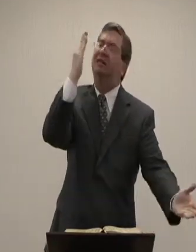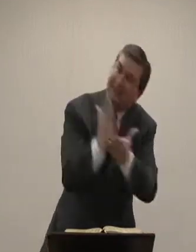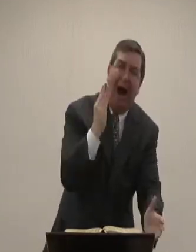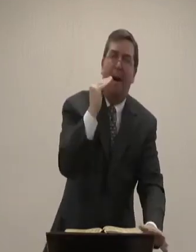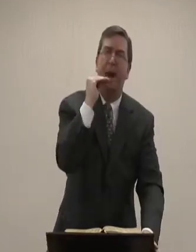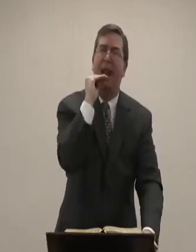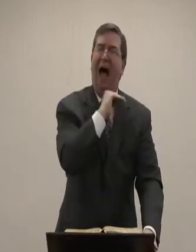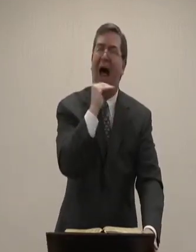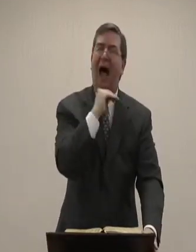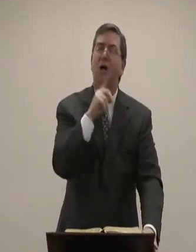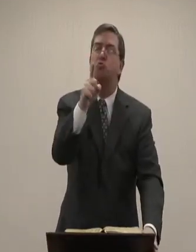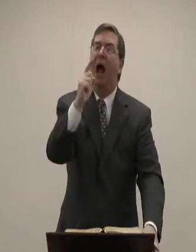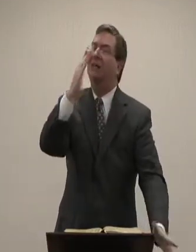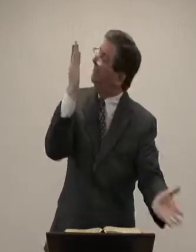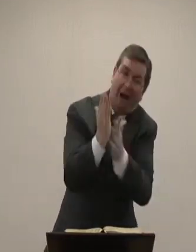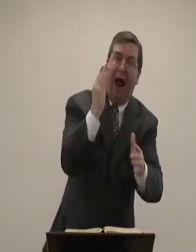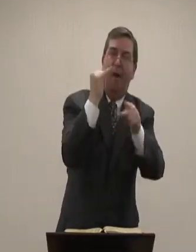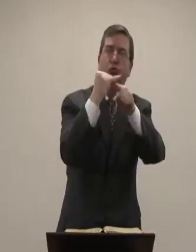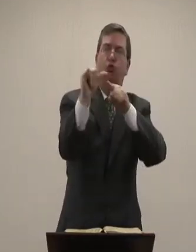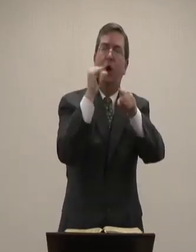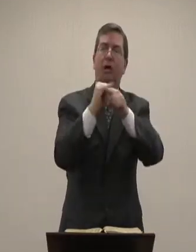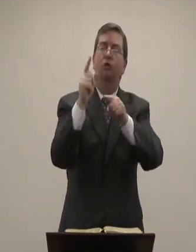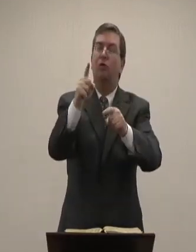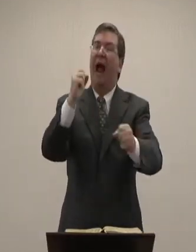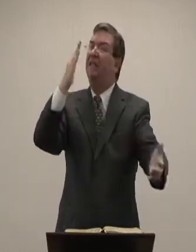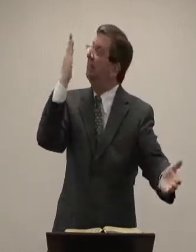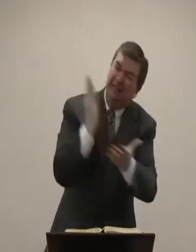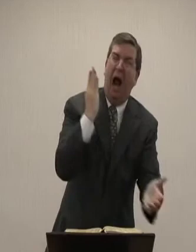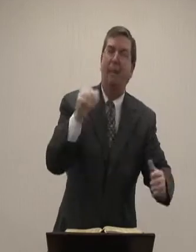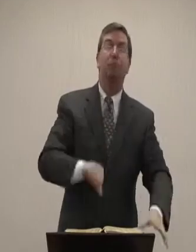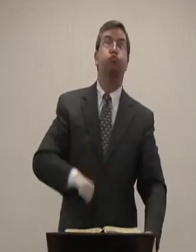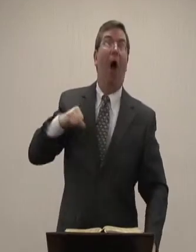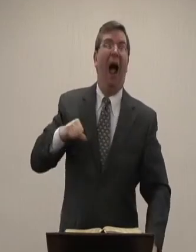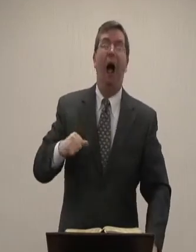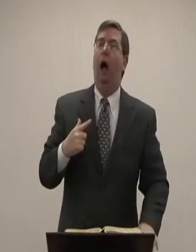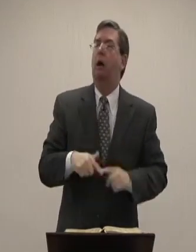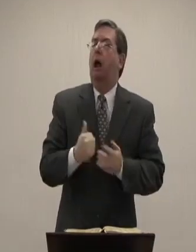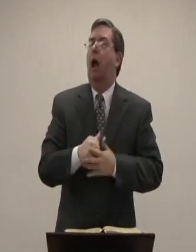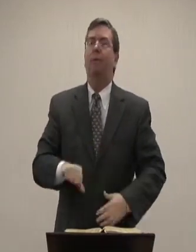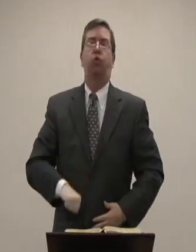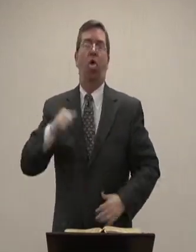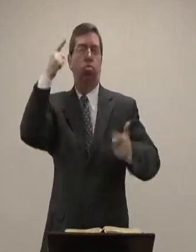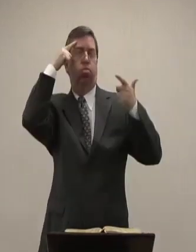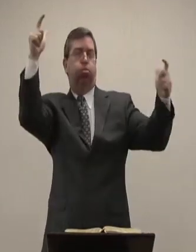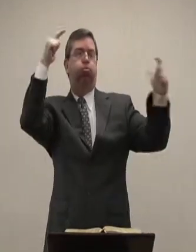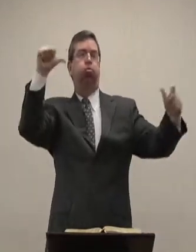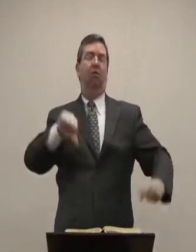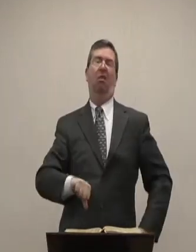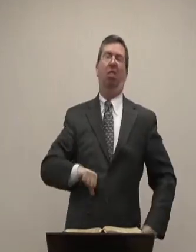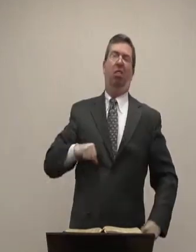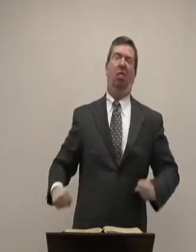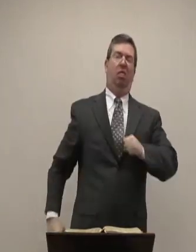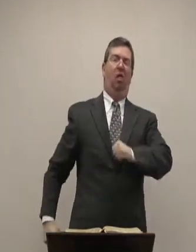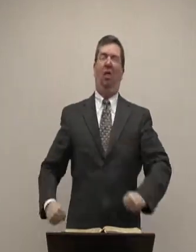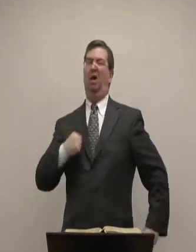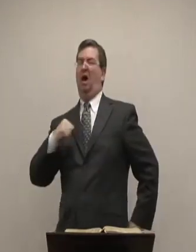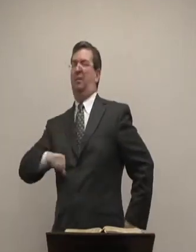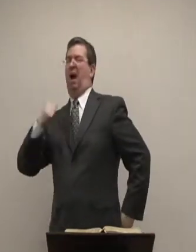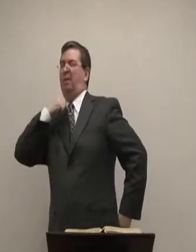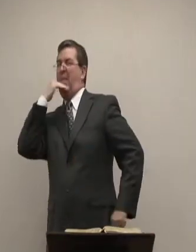You can stop lying. You can stop cursing. You can stop being having a proud and being bullied